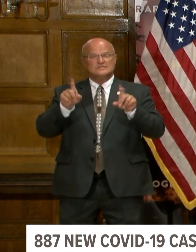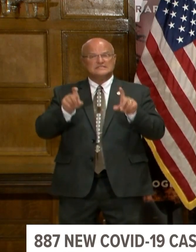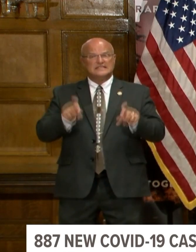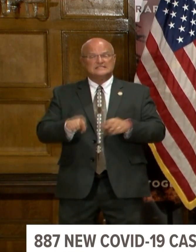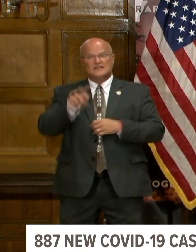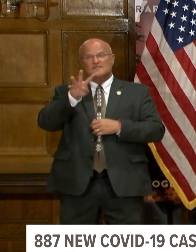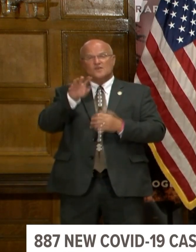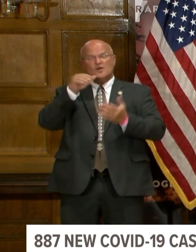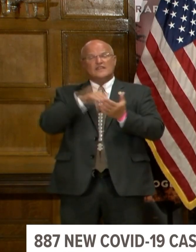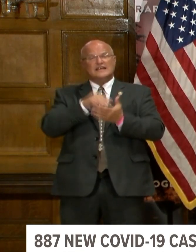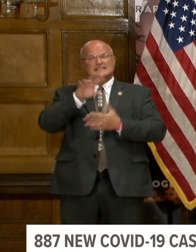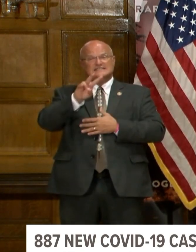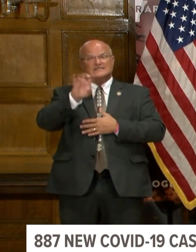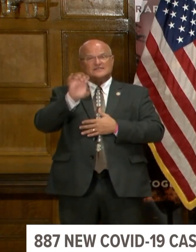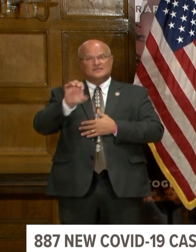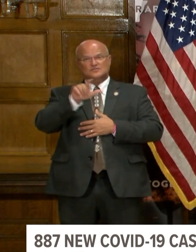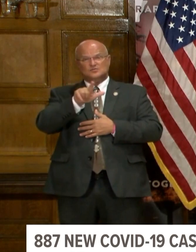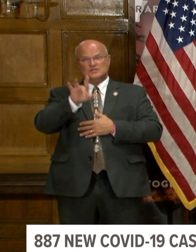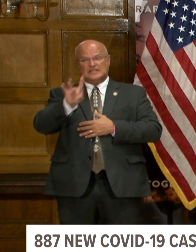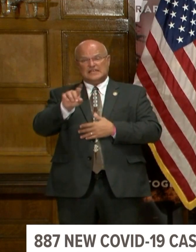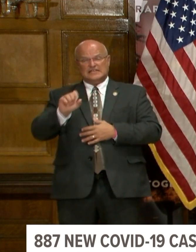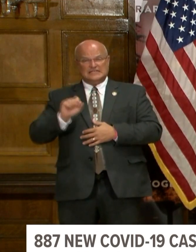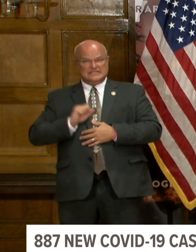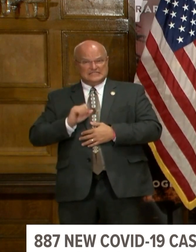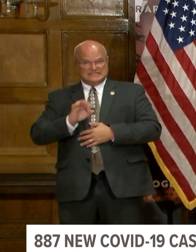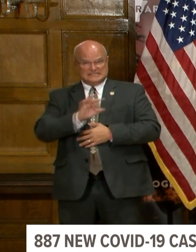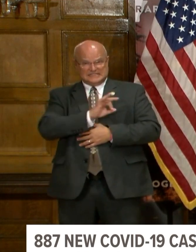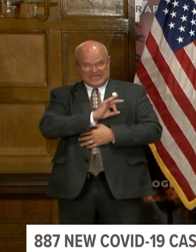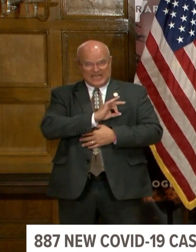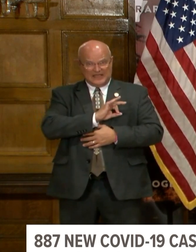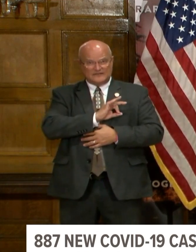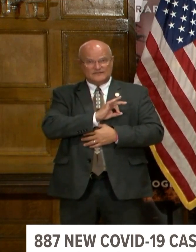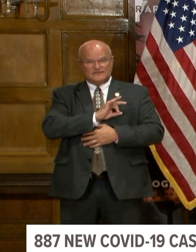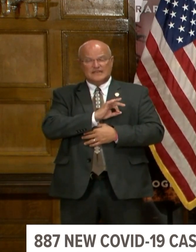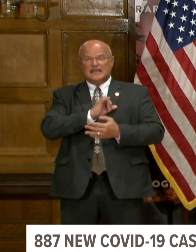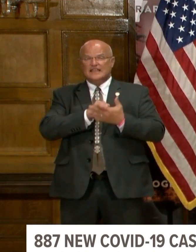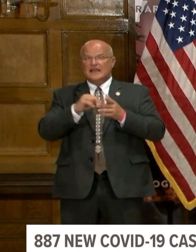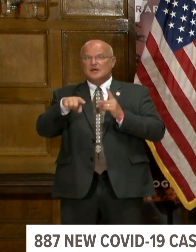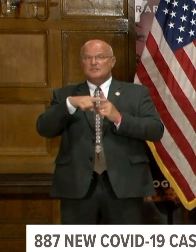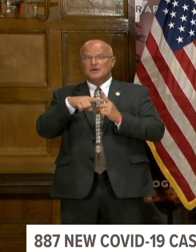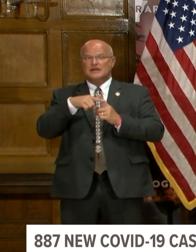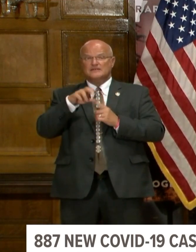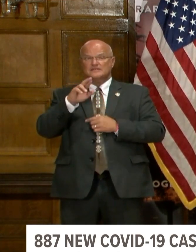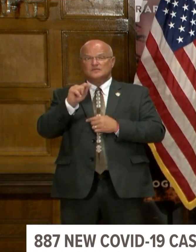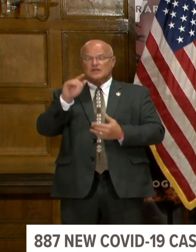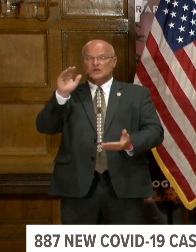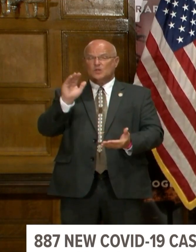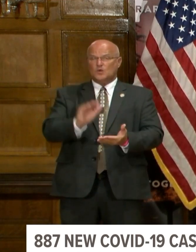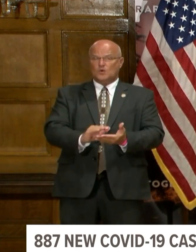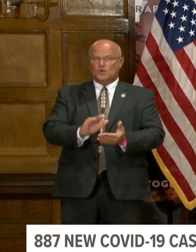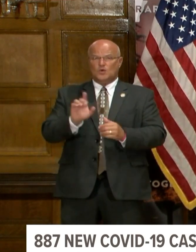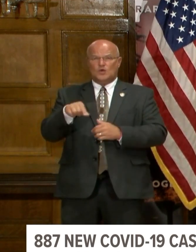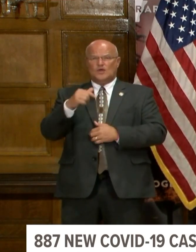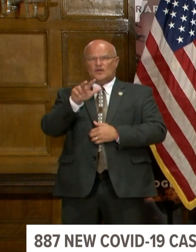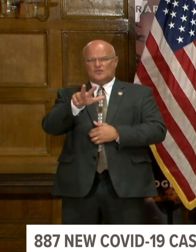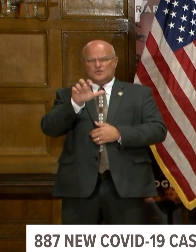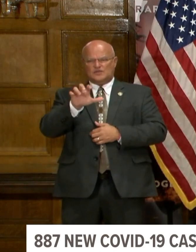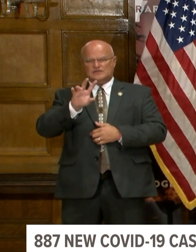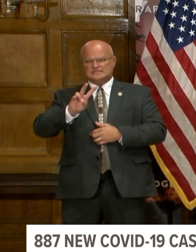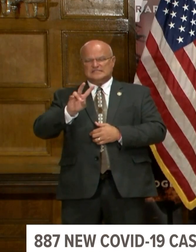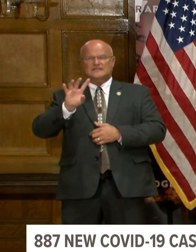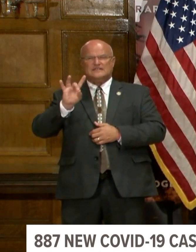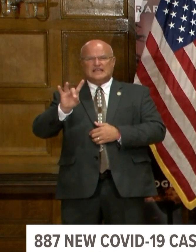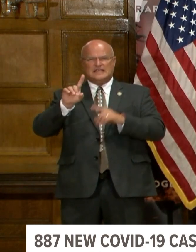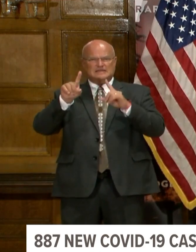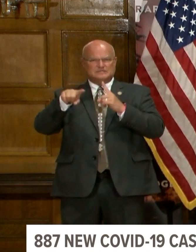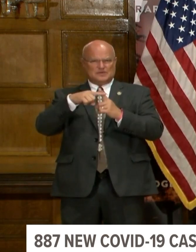tested 4,728 staff, and that positivity rate is much lower. We've only had 378